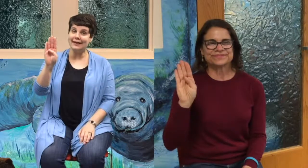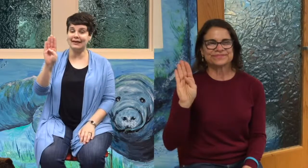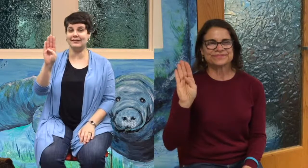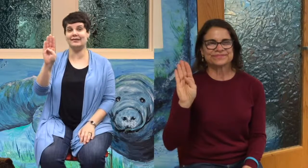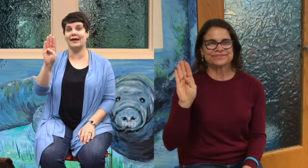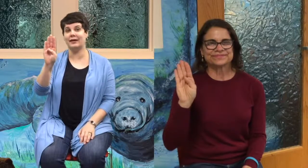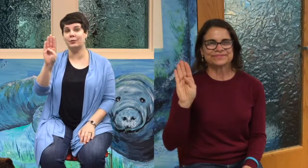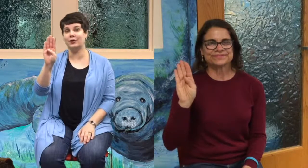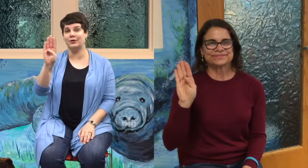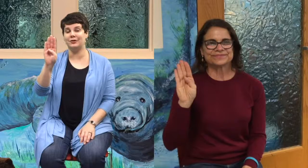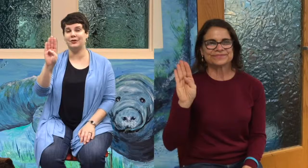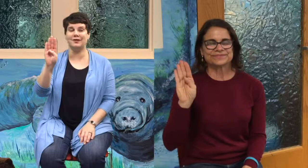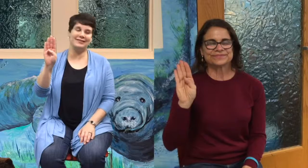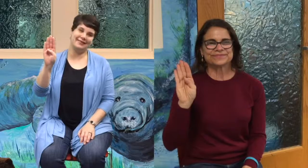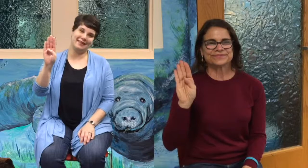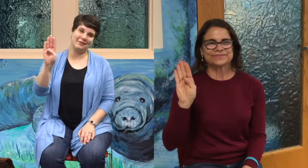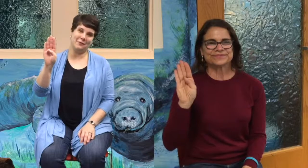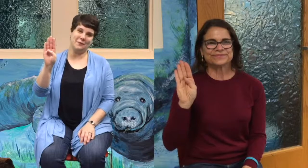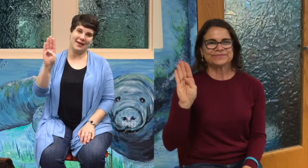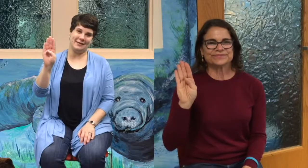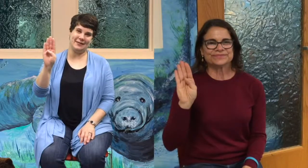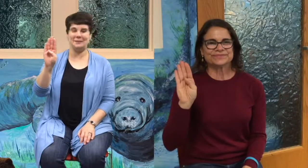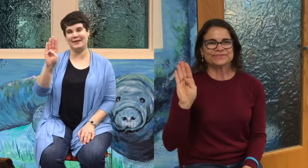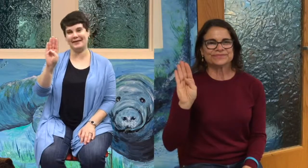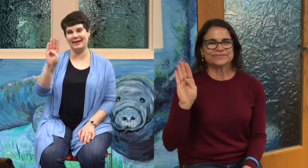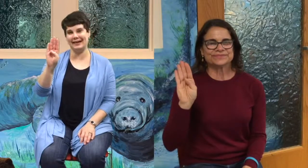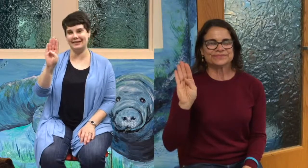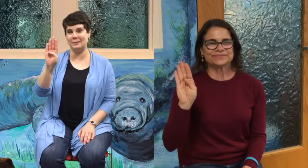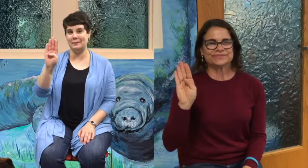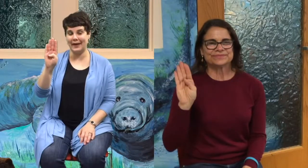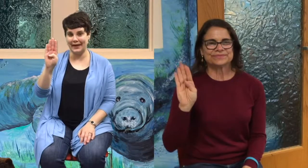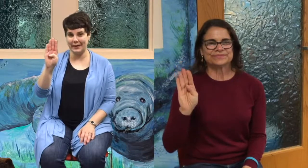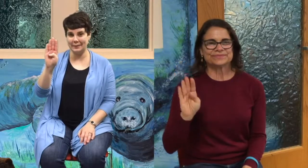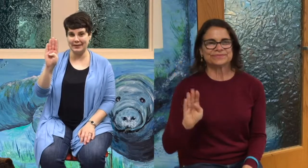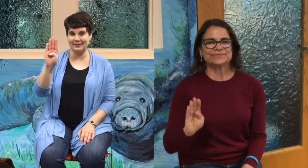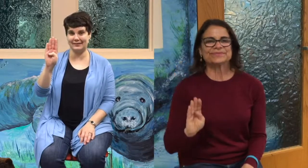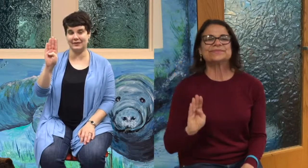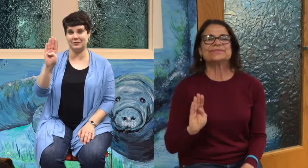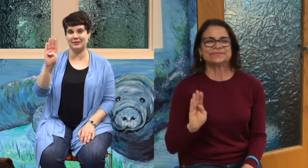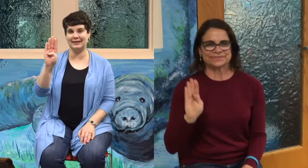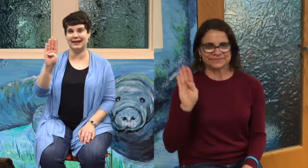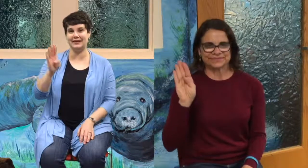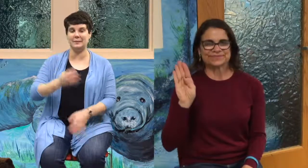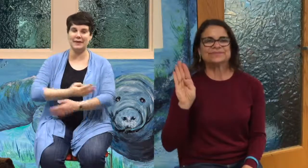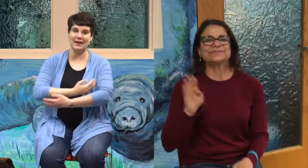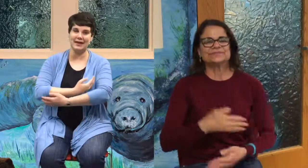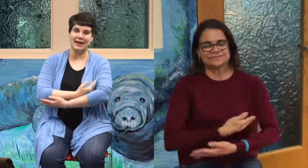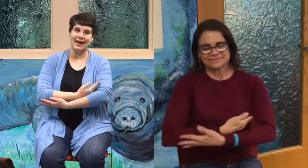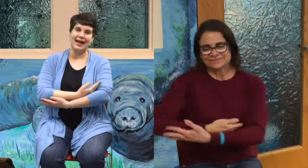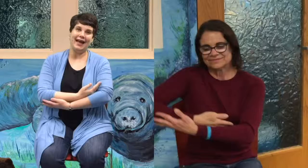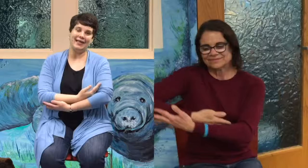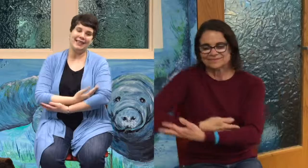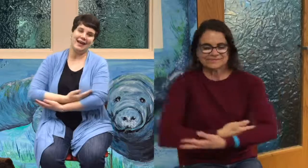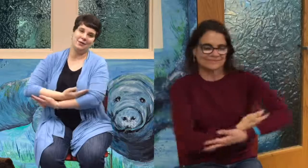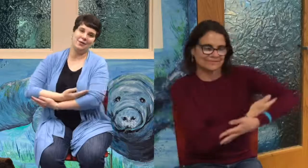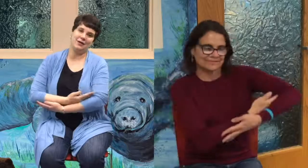next sign we're going to learn is the sign for baby, because baby starts with the letter B, and that one.